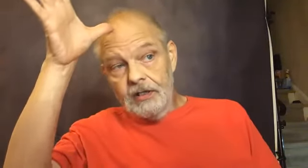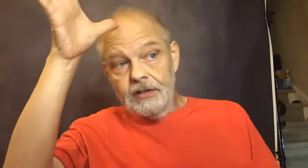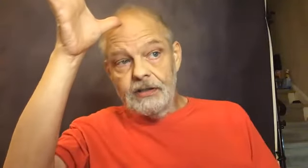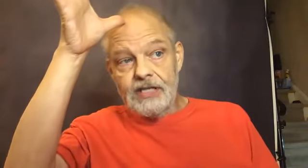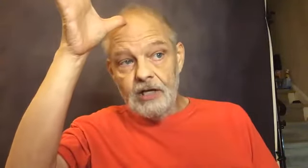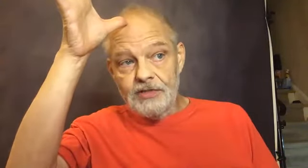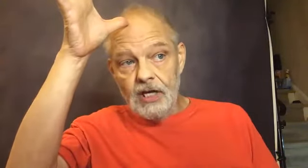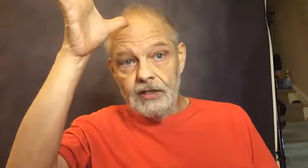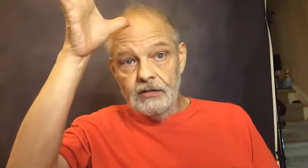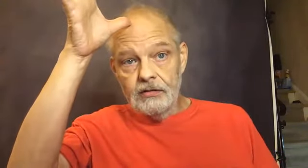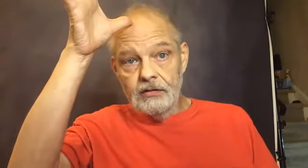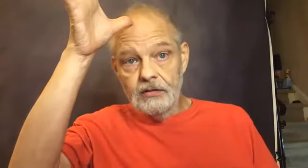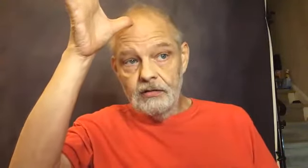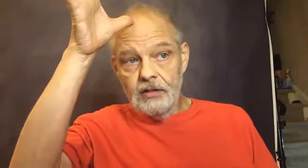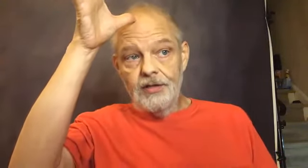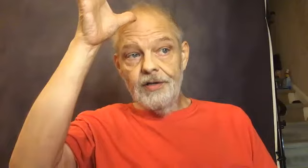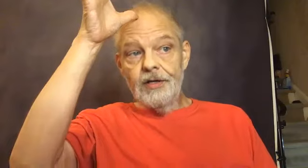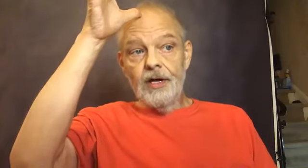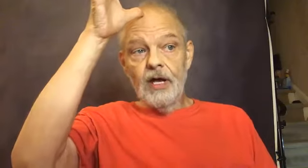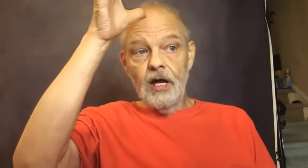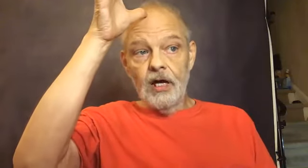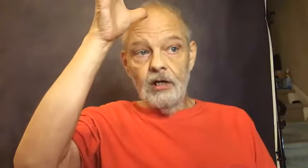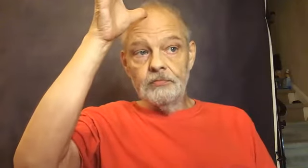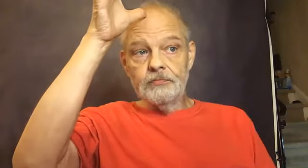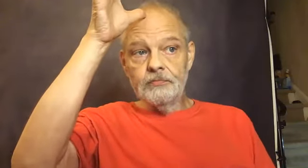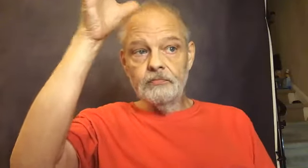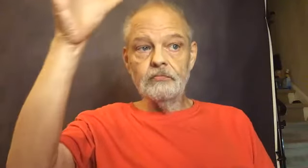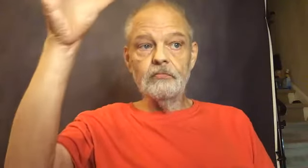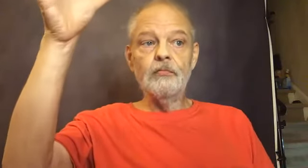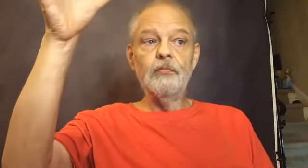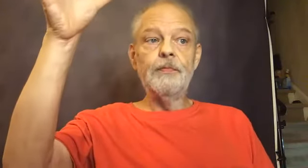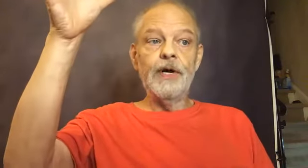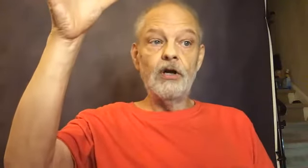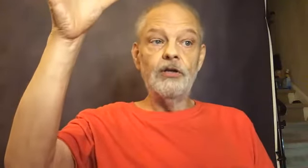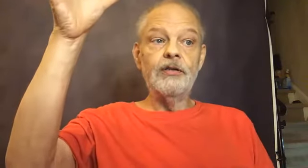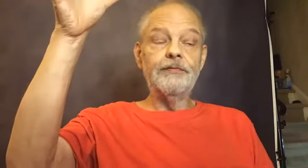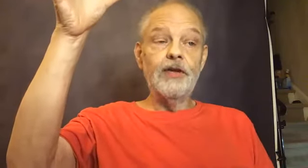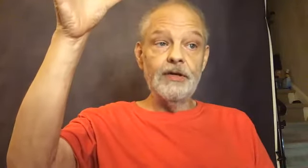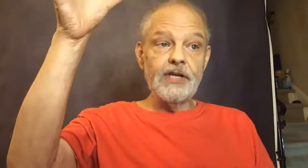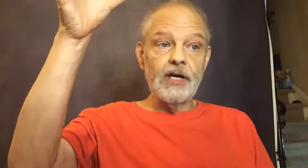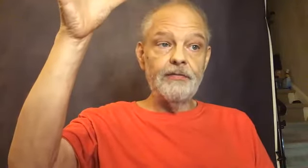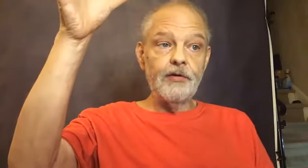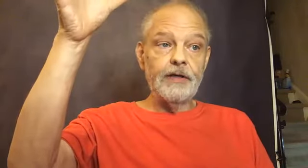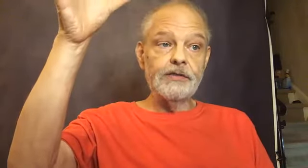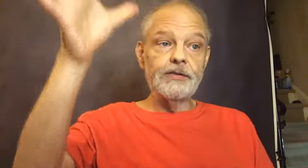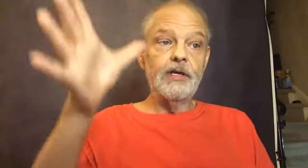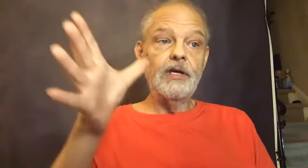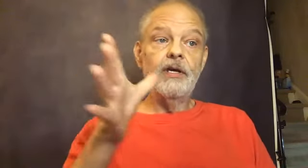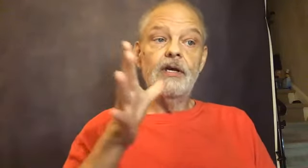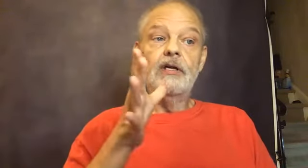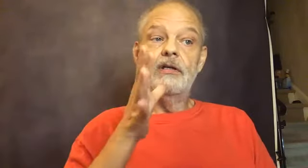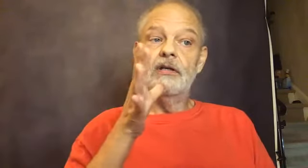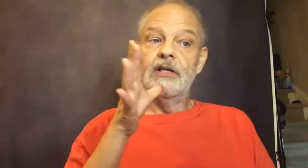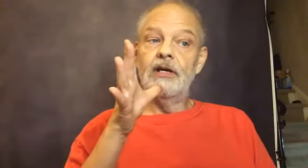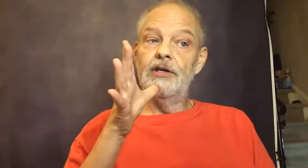And the same sign, but on the female side of your face, down